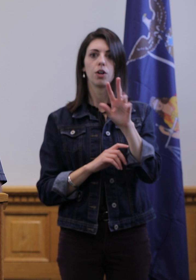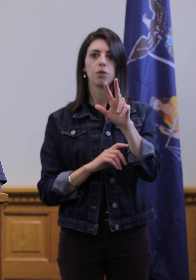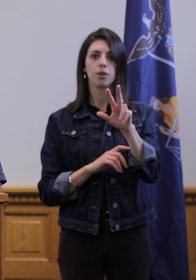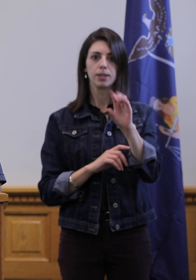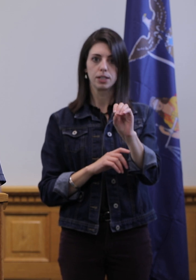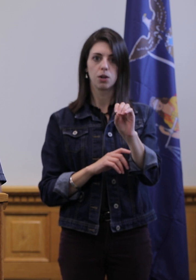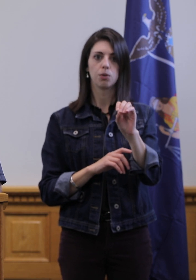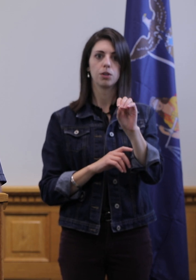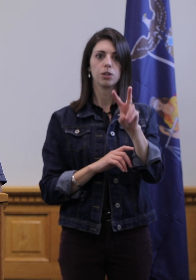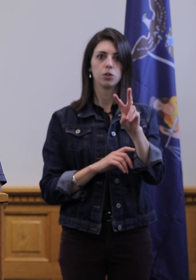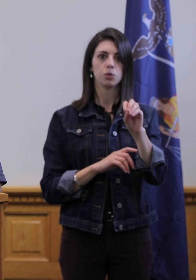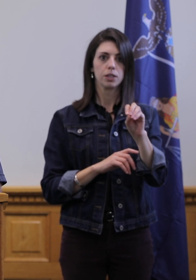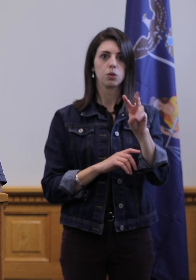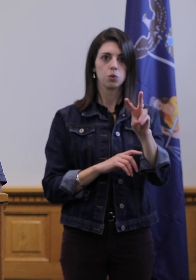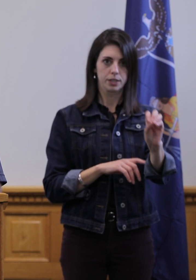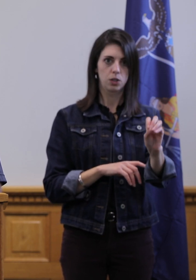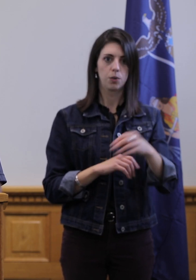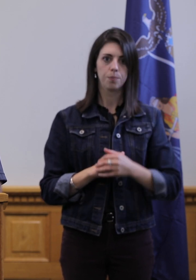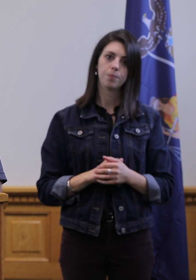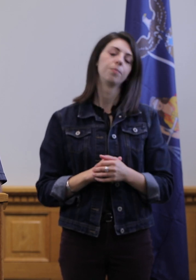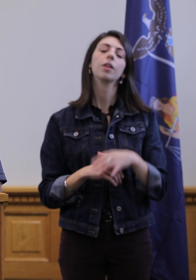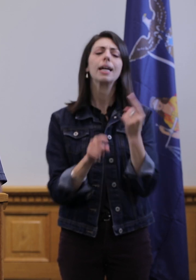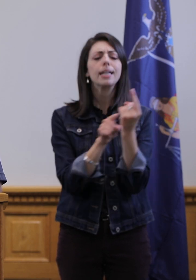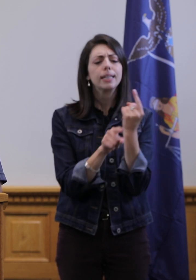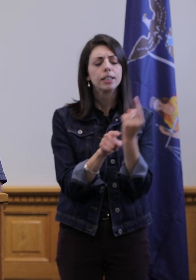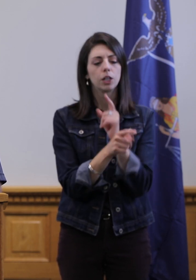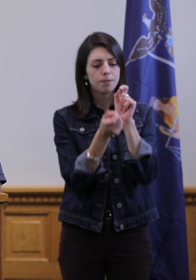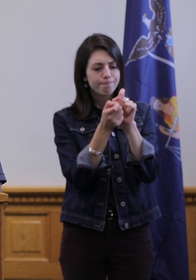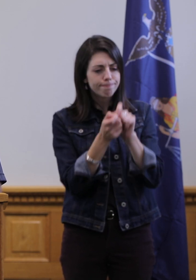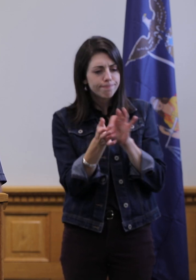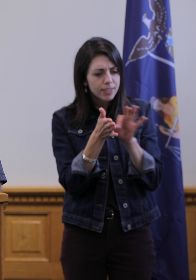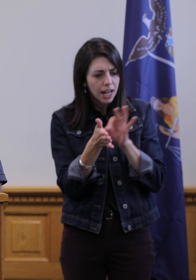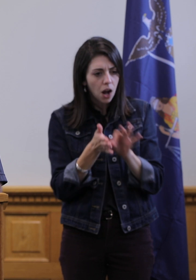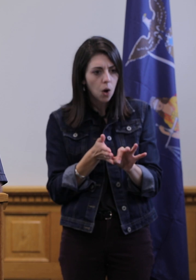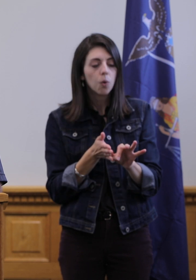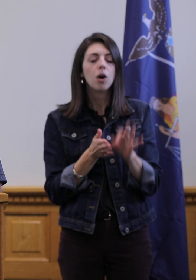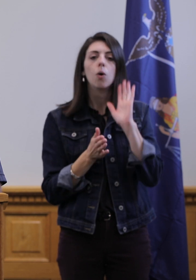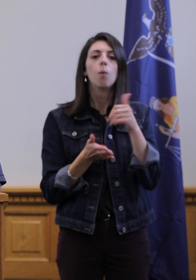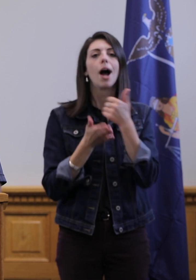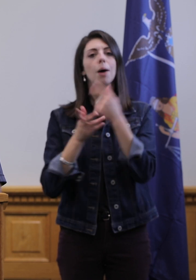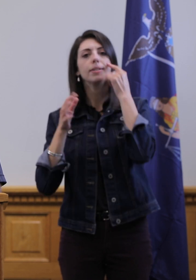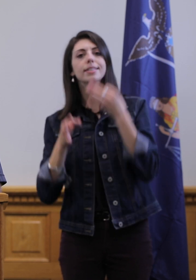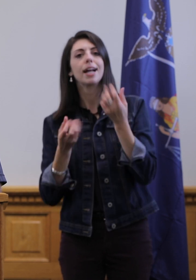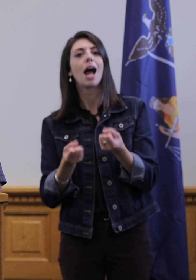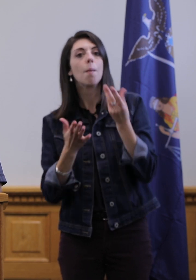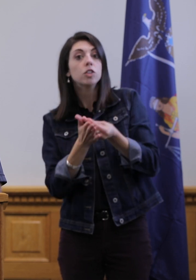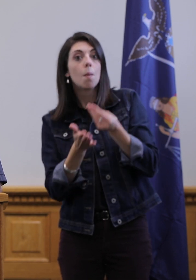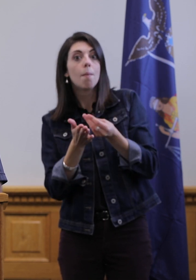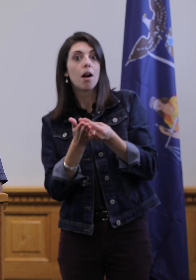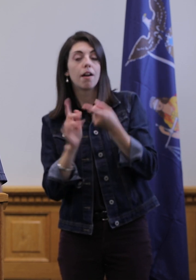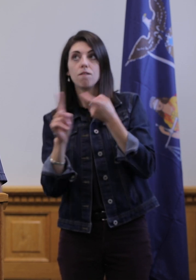844-330-2020. An accurate census count helps determine how much federal funding is distributed to our communities for the next 10